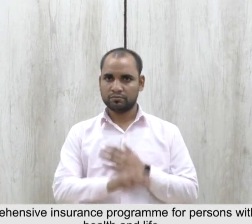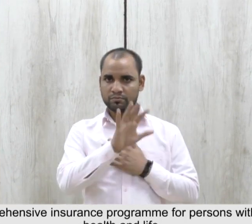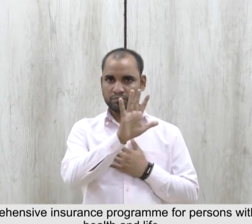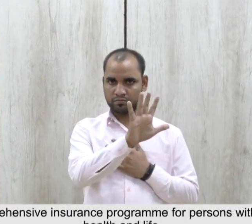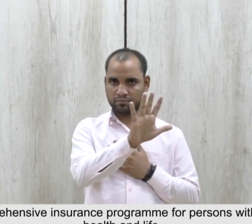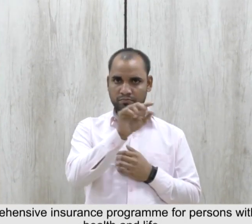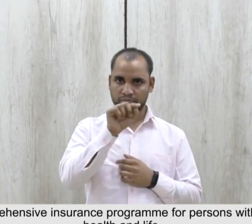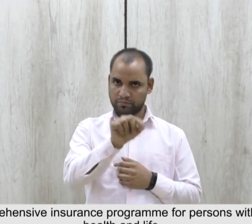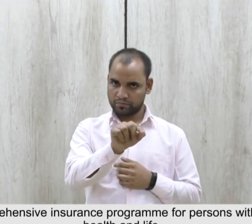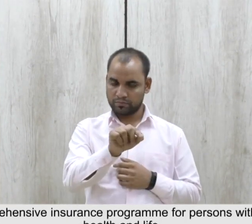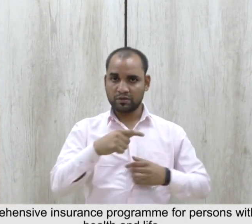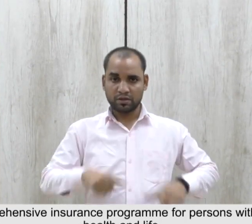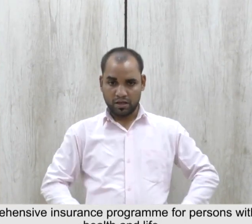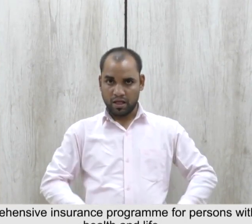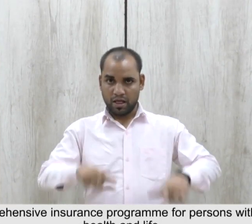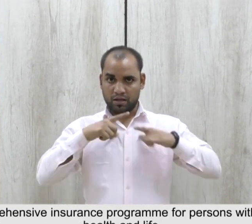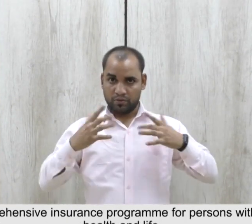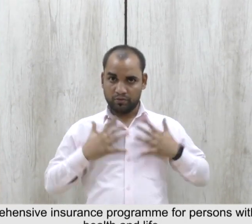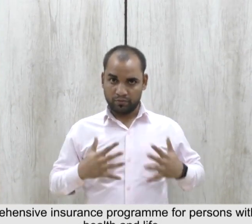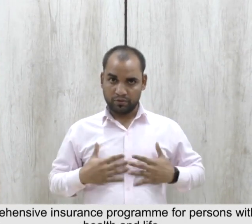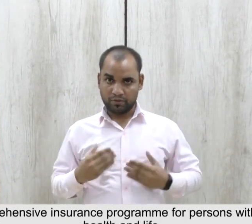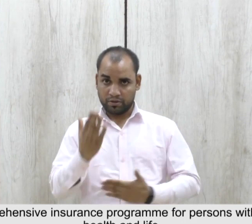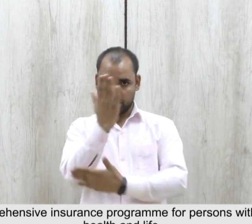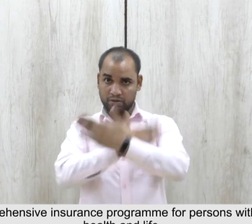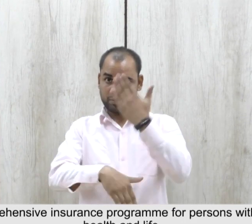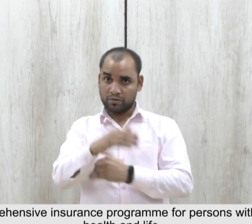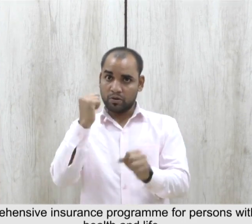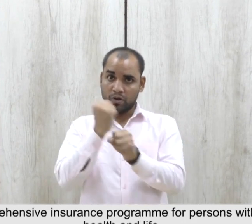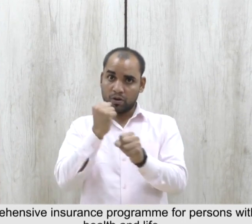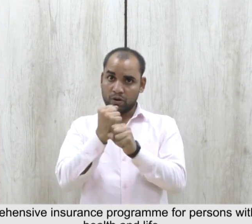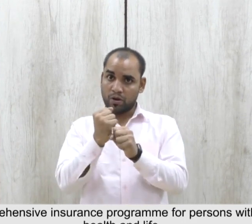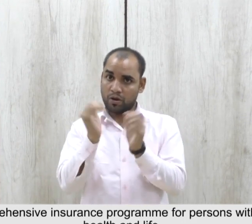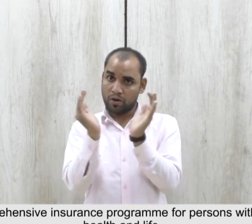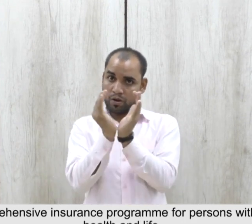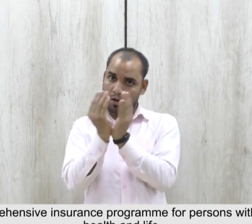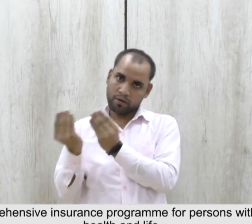Developing a comprehensive insurance program for persons with disabilities for their health and life.